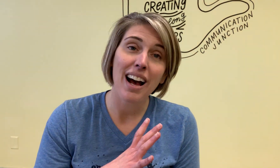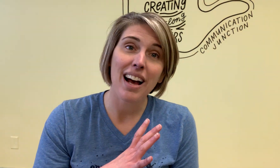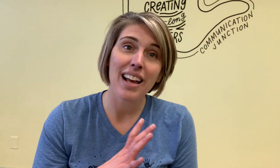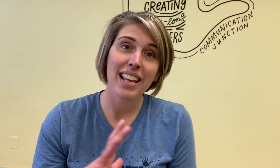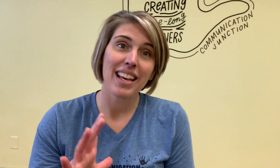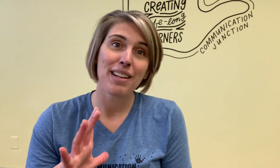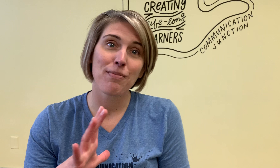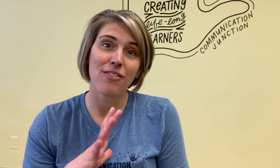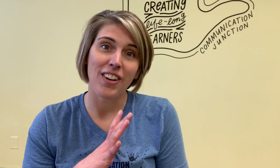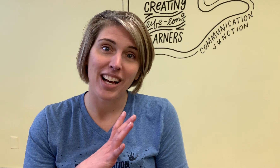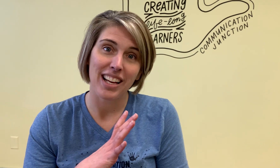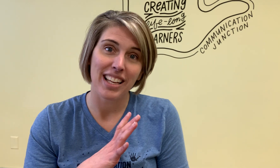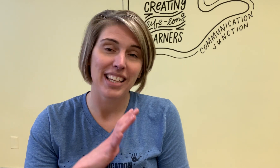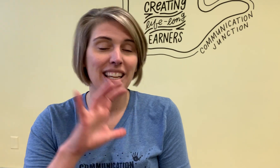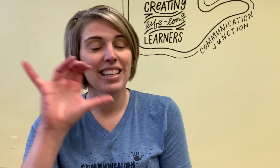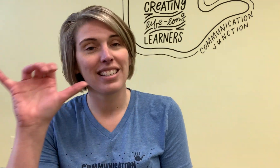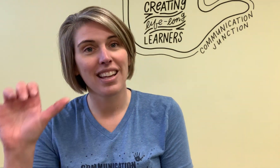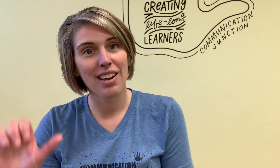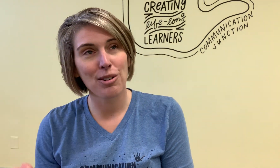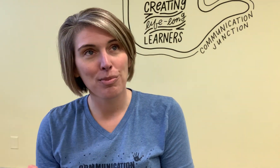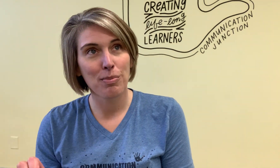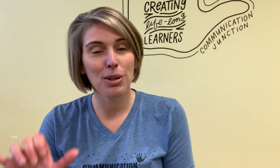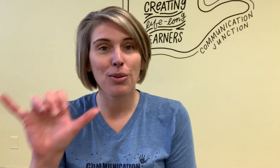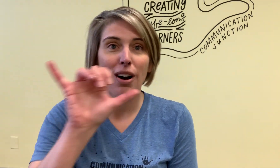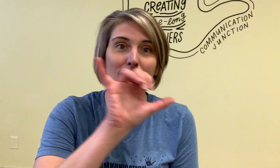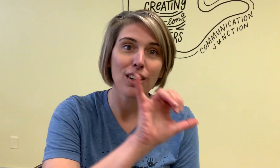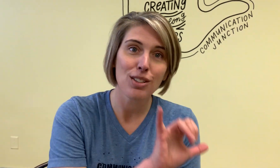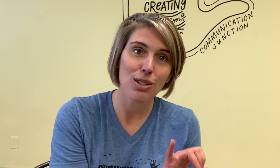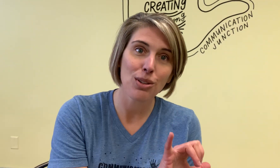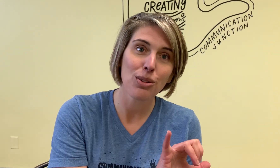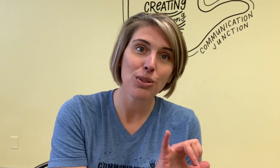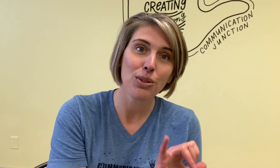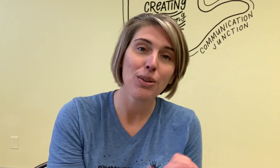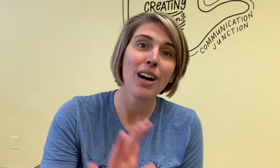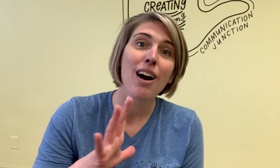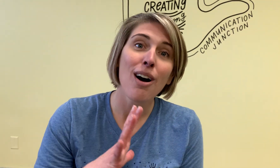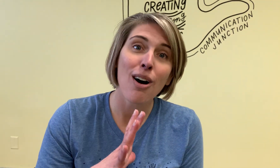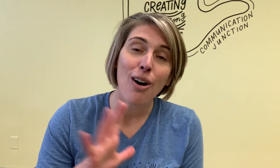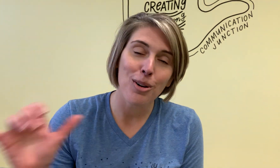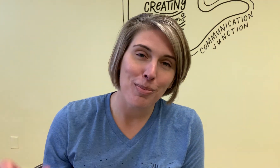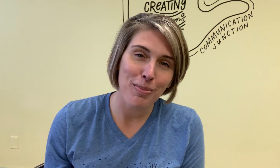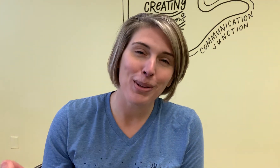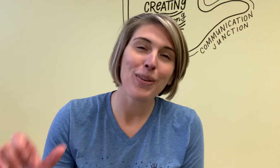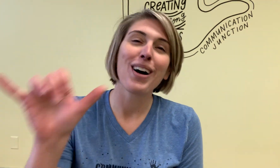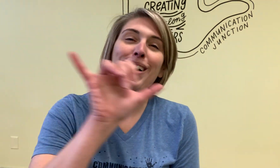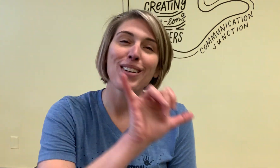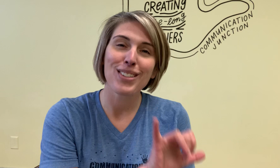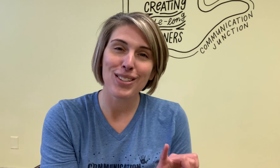I am fine and I hope you are too. Hope you are